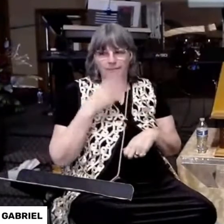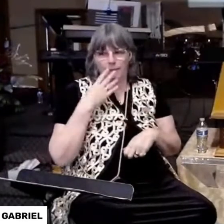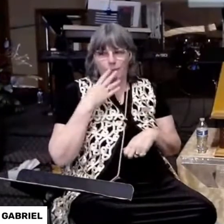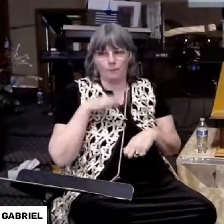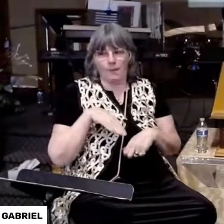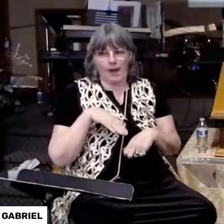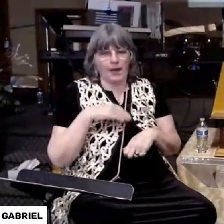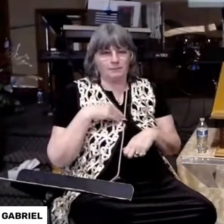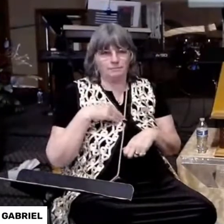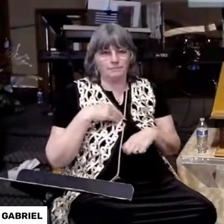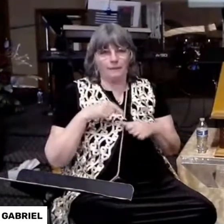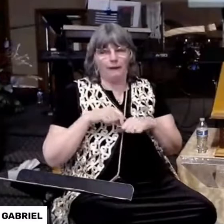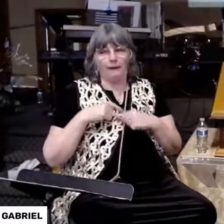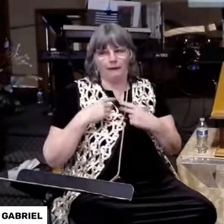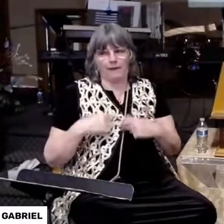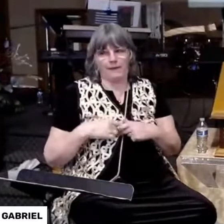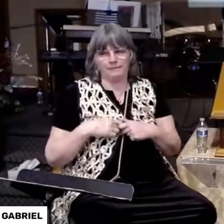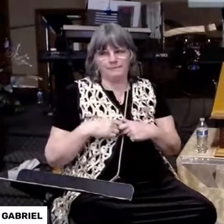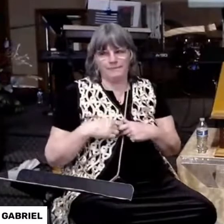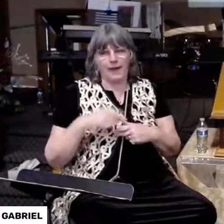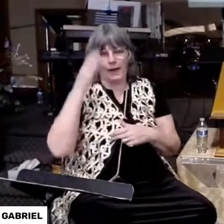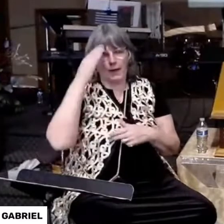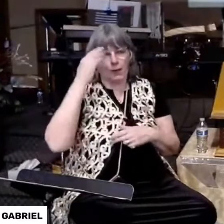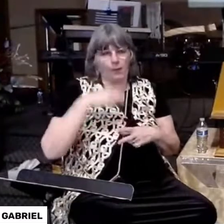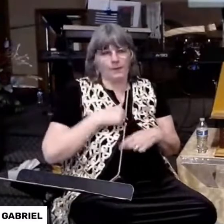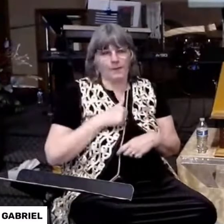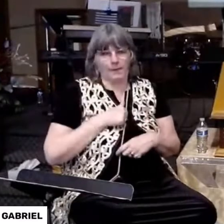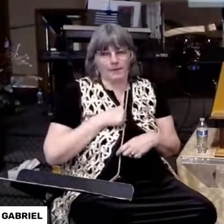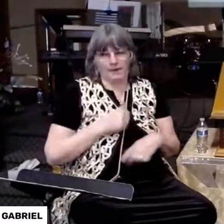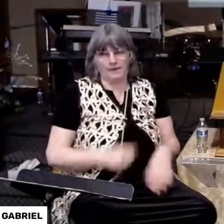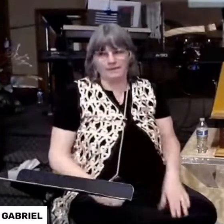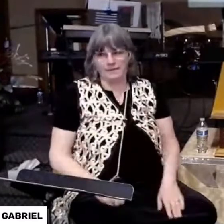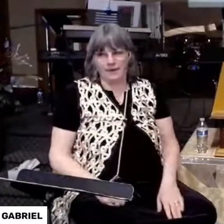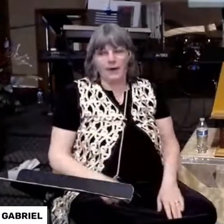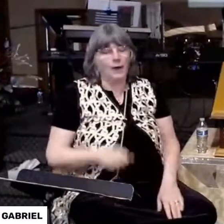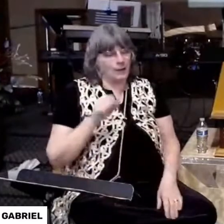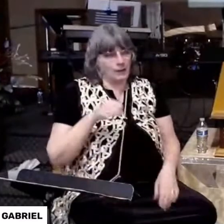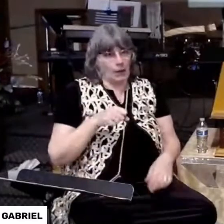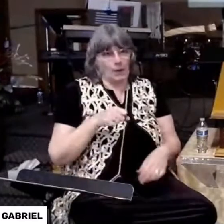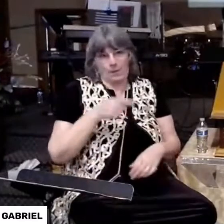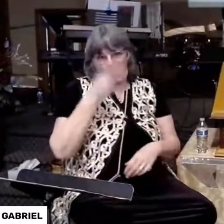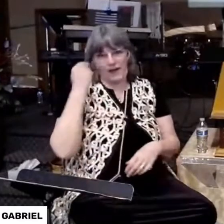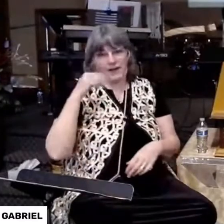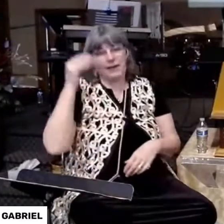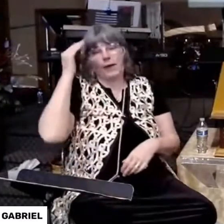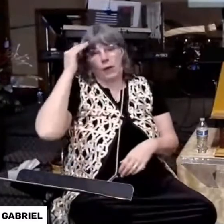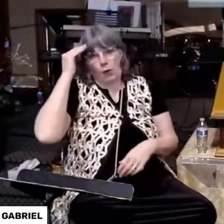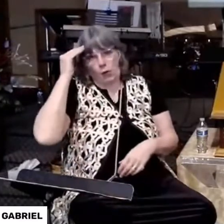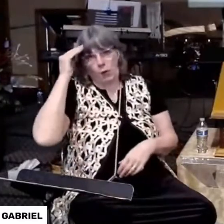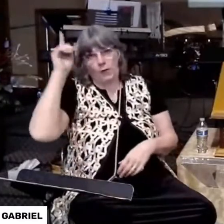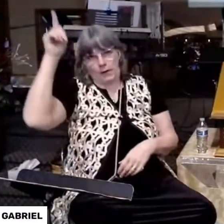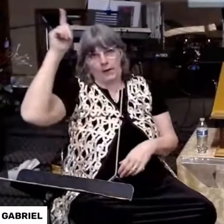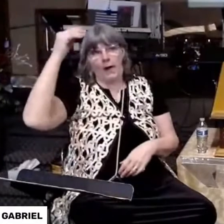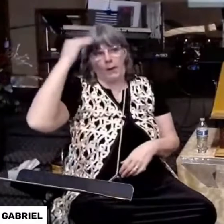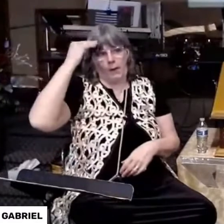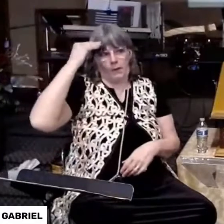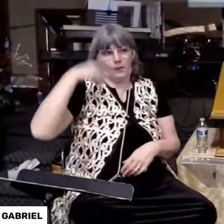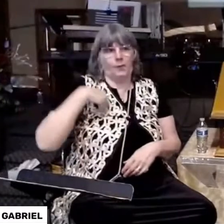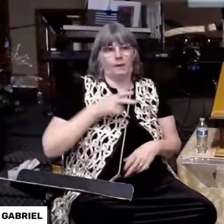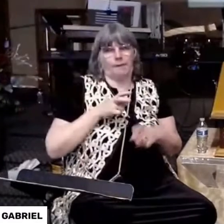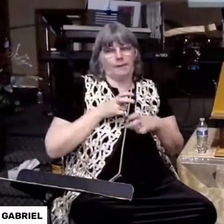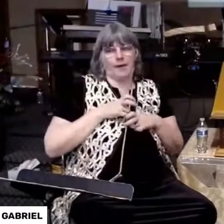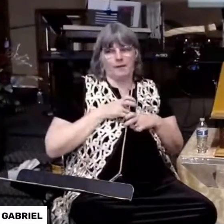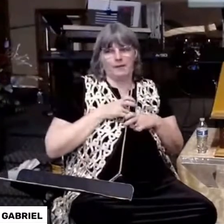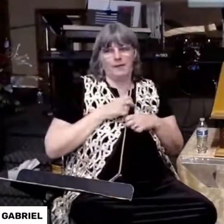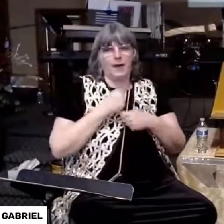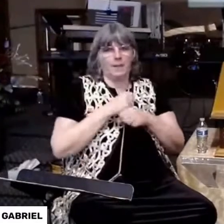He knows how selfish, proud, and wicked we are as human beings.